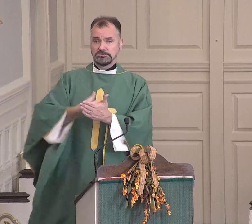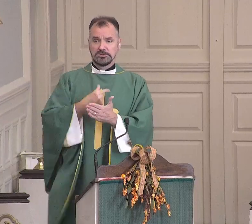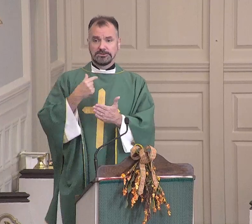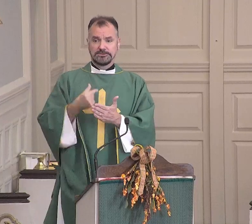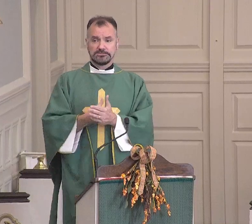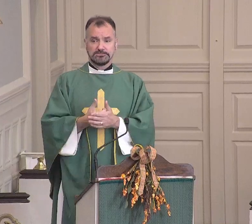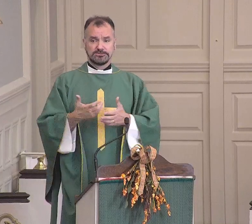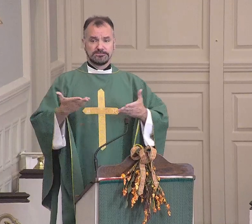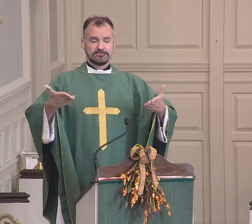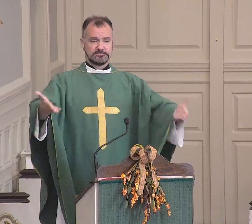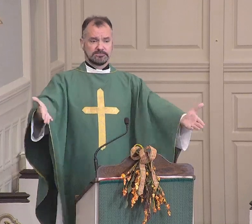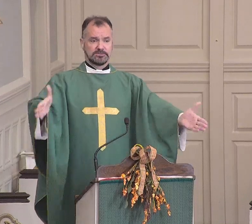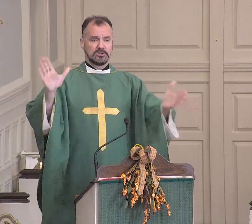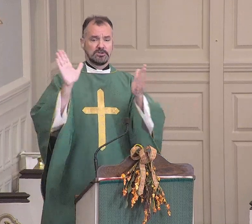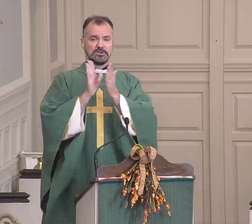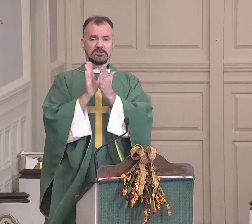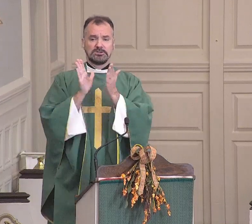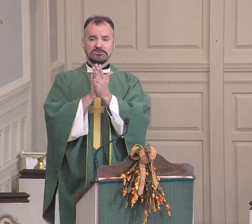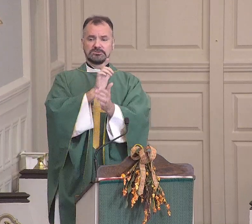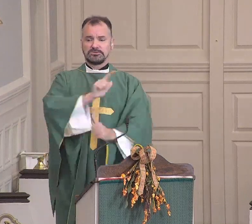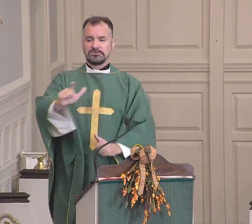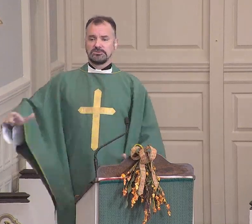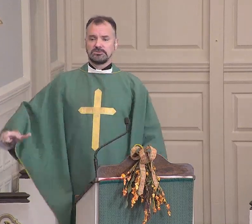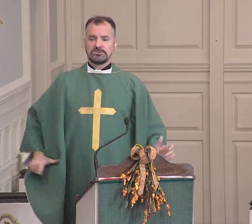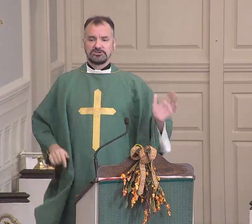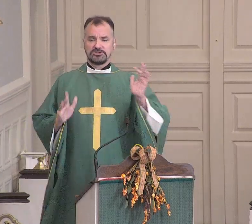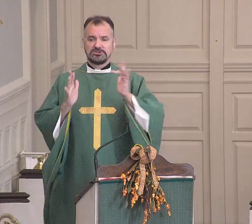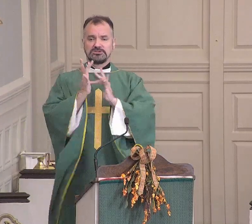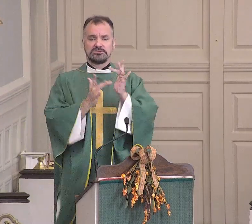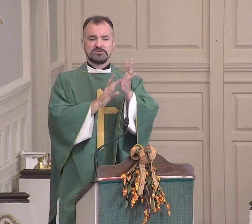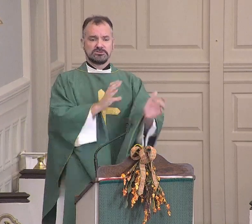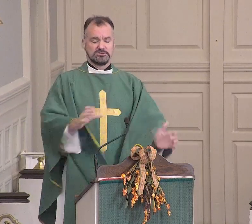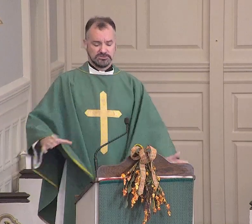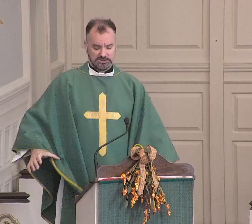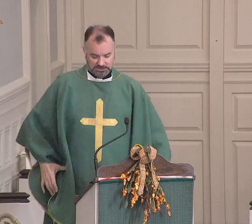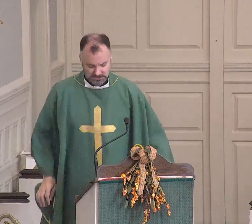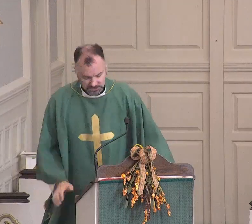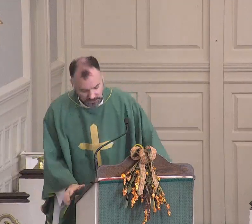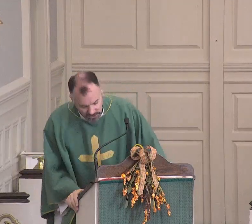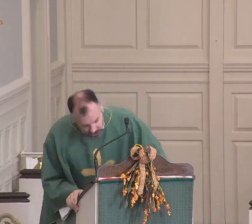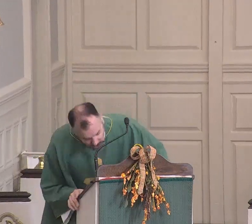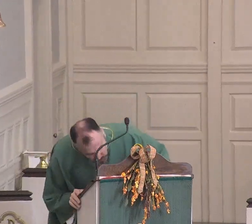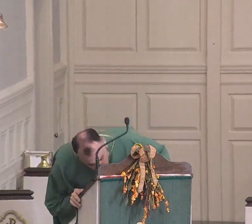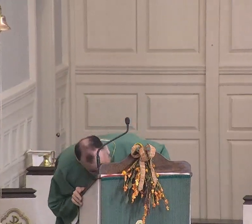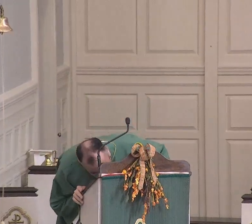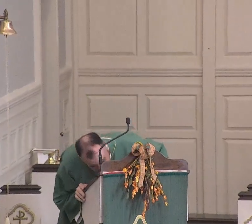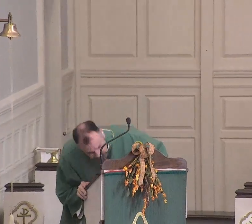The Gospel of the Lord. Praise to you, Lord Jesus Christ.